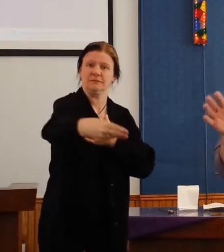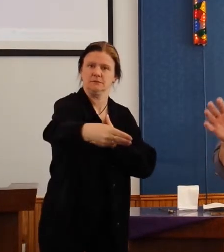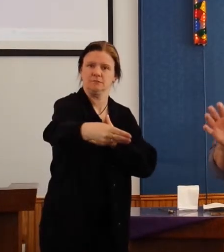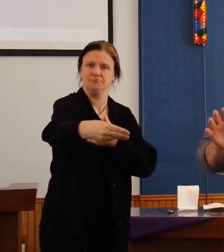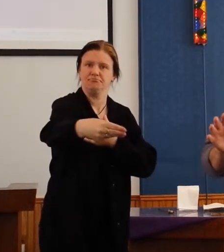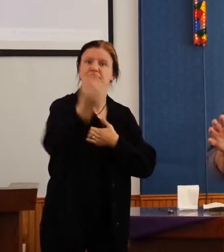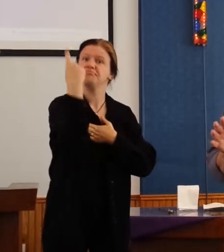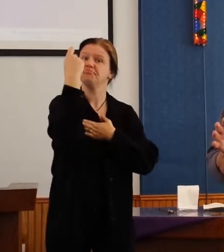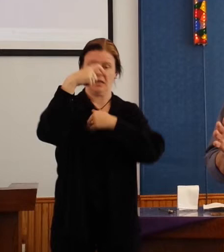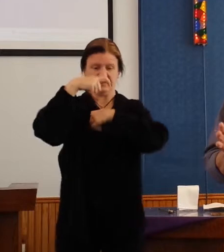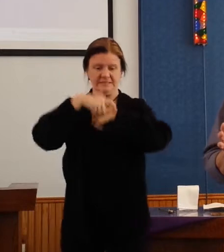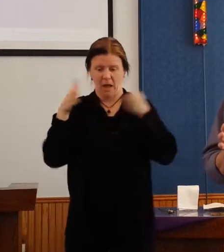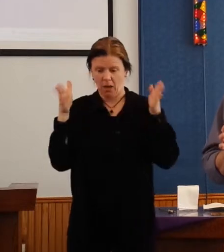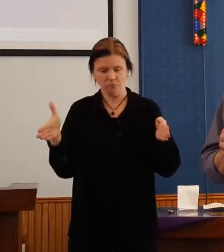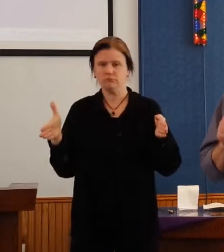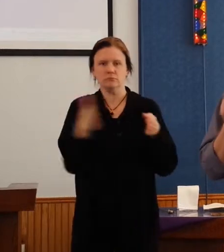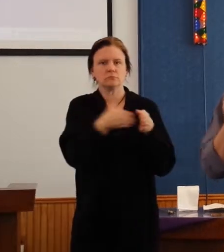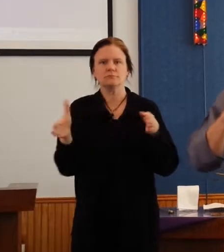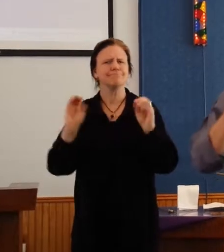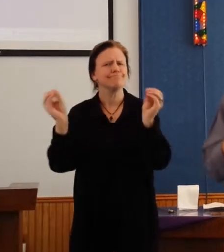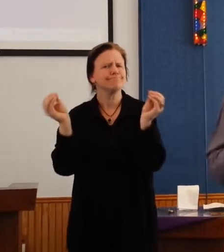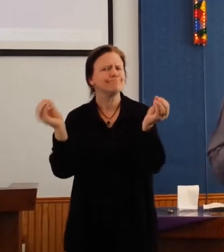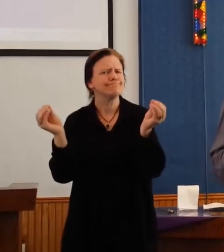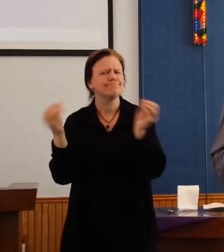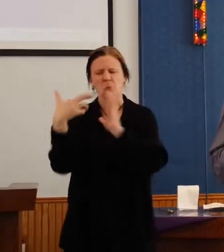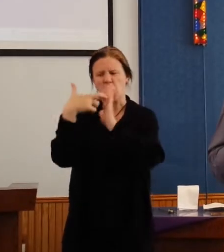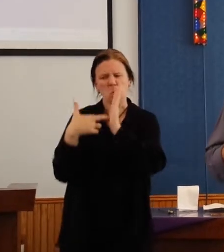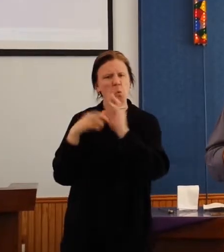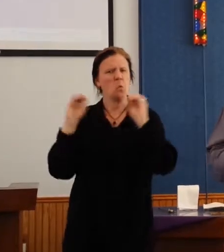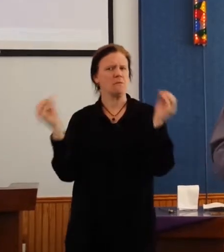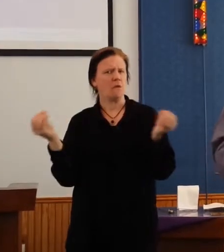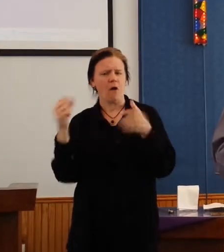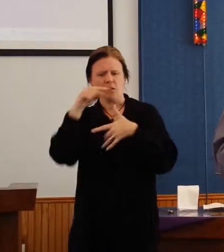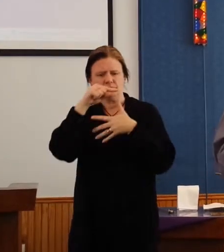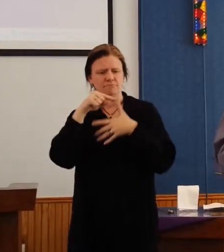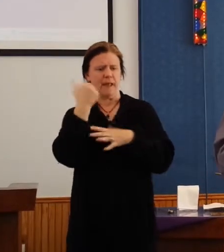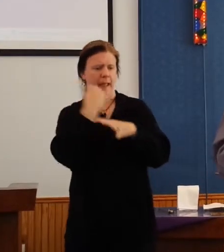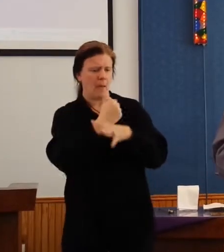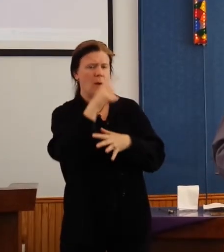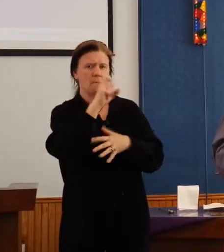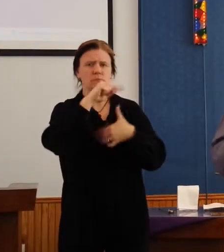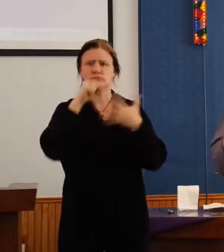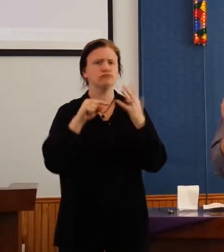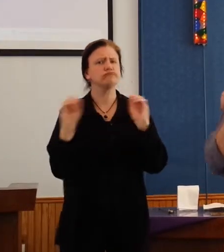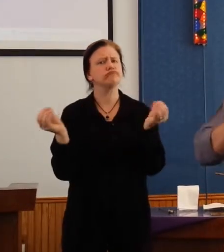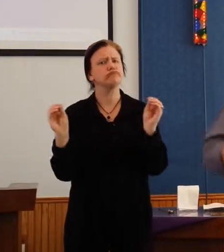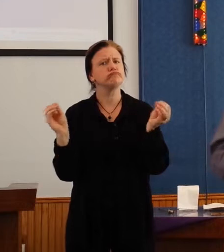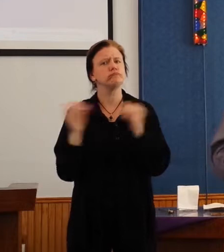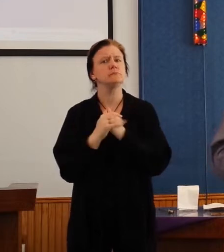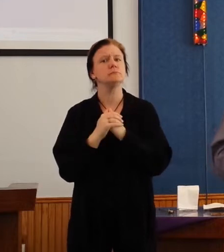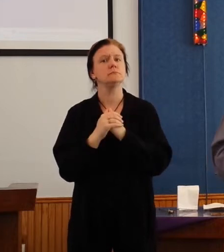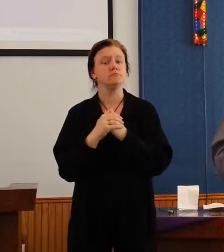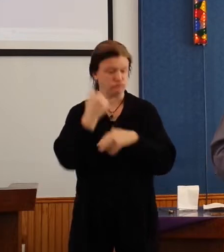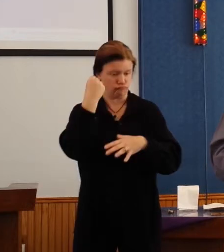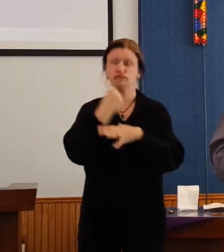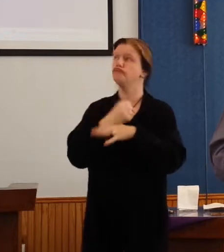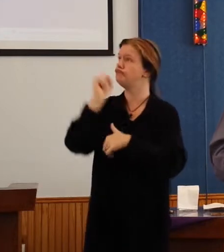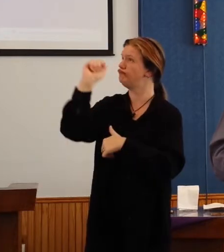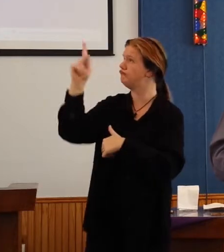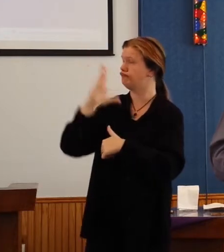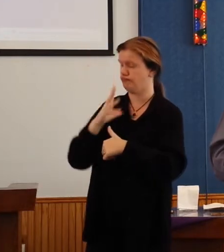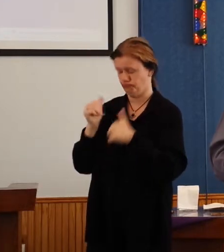any stipulations on that promise, so it was an unconditional covenant at the time. Abraham was faithful to